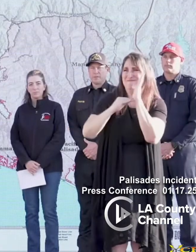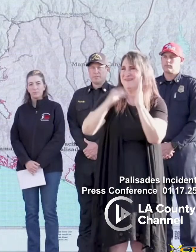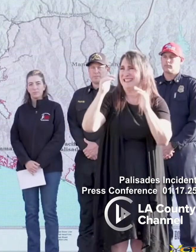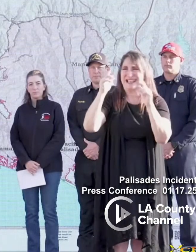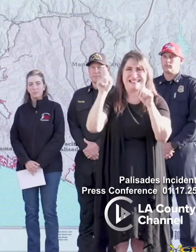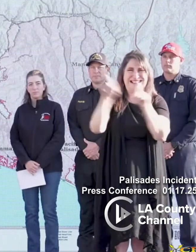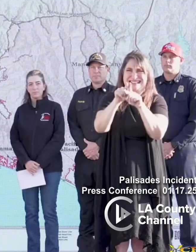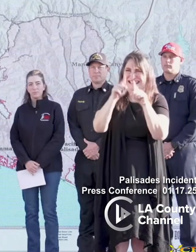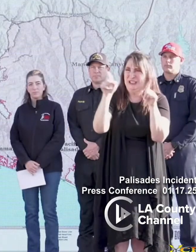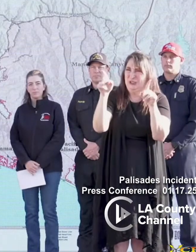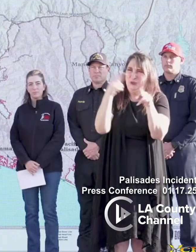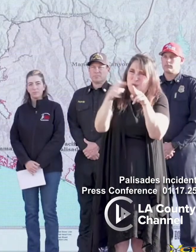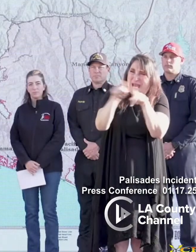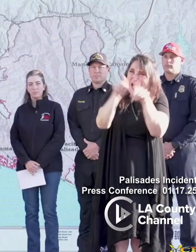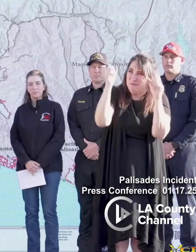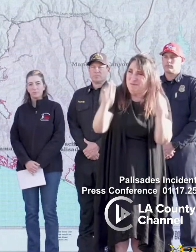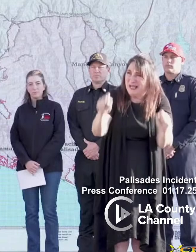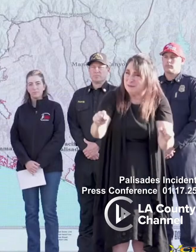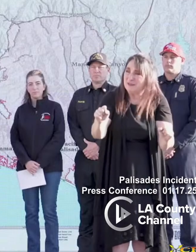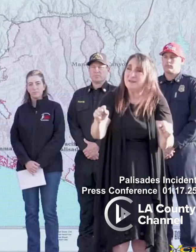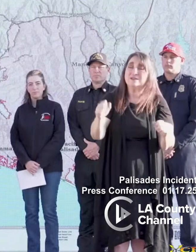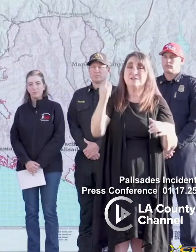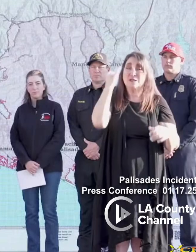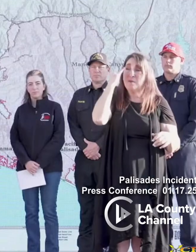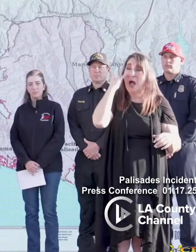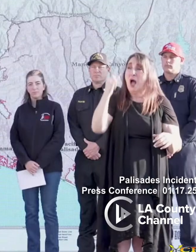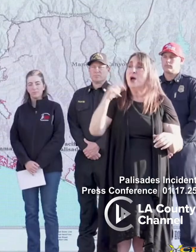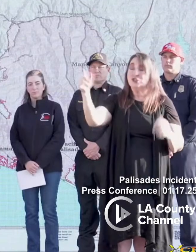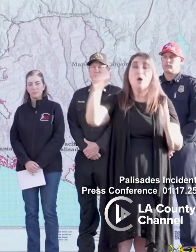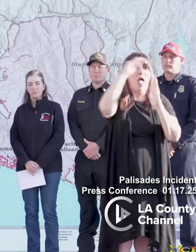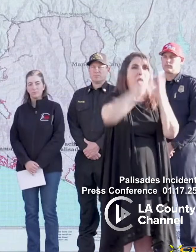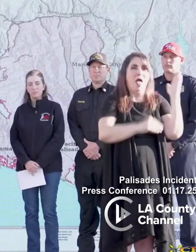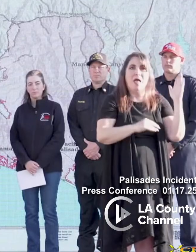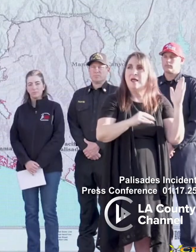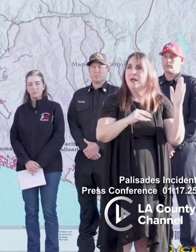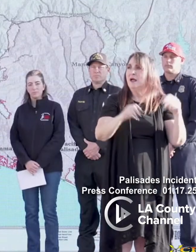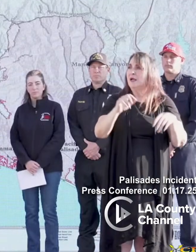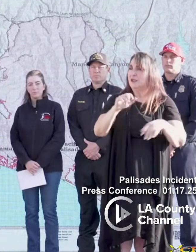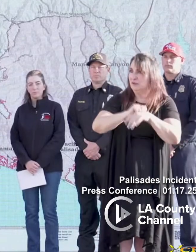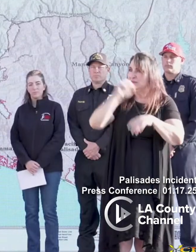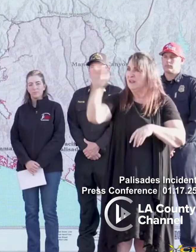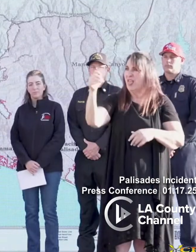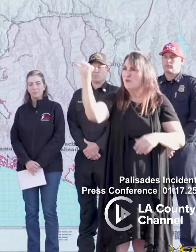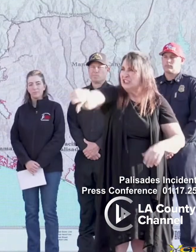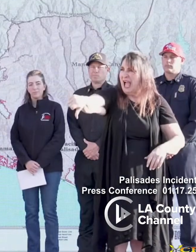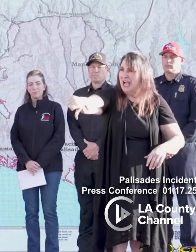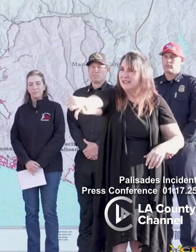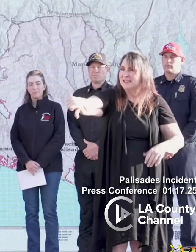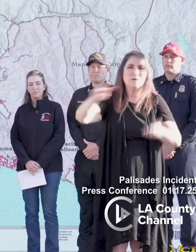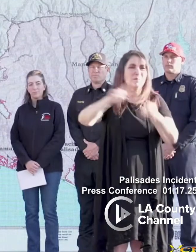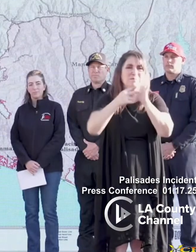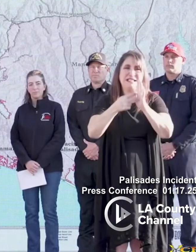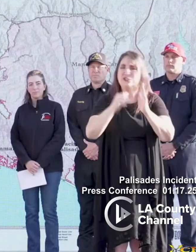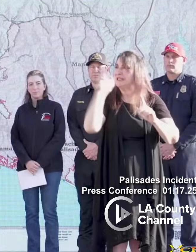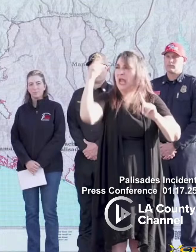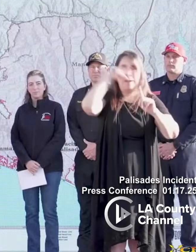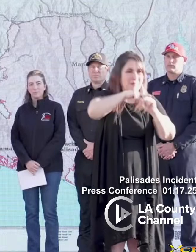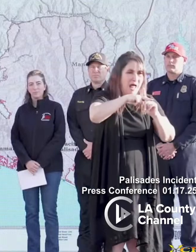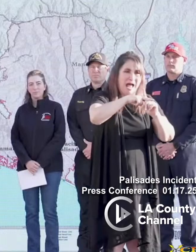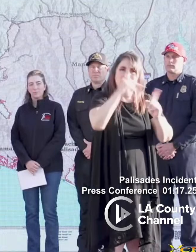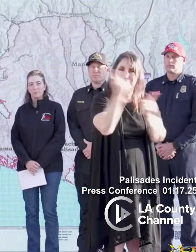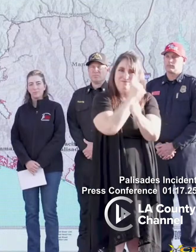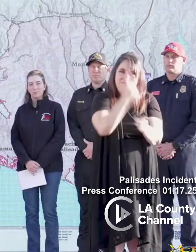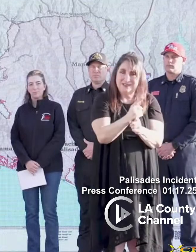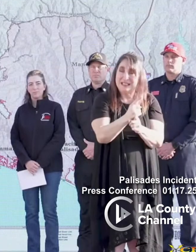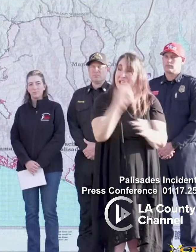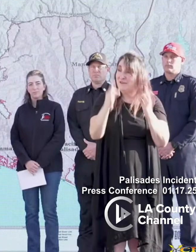this mean? If you receive a rejection notice, it means you have applied. If you have a question about your application status,